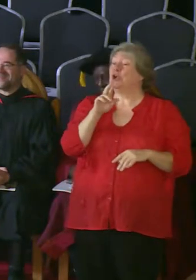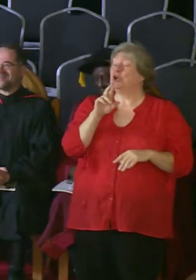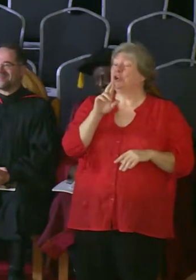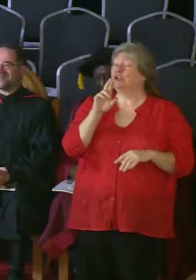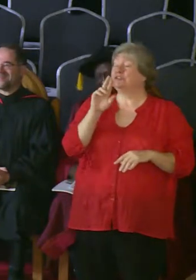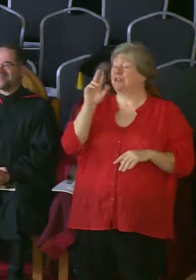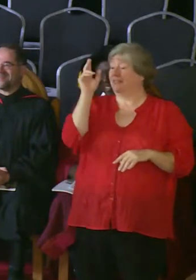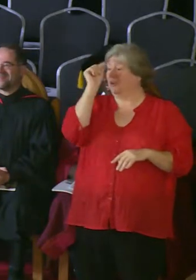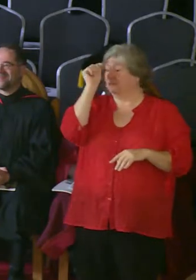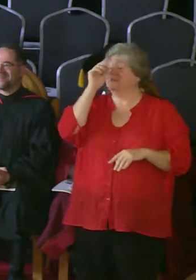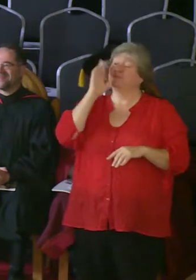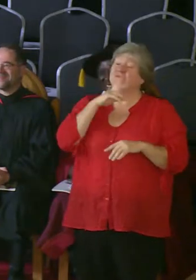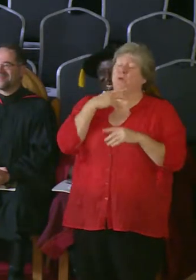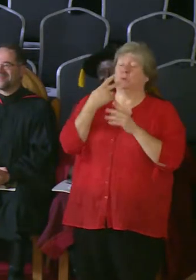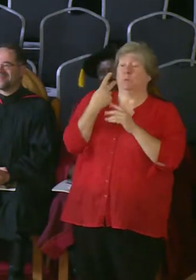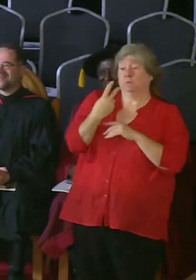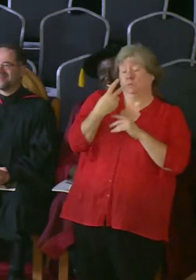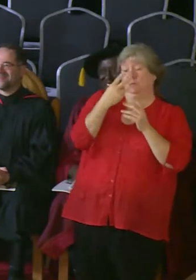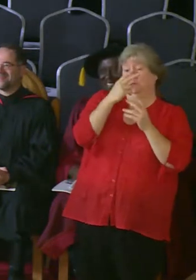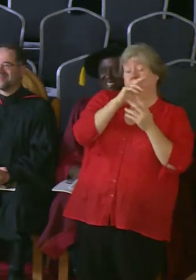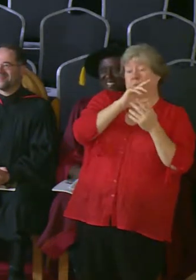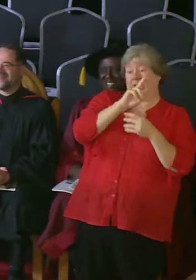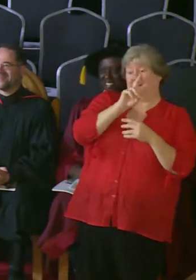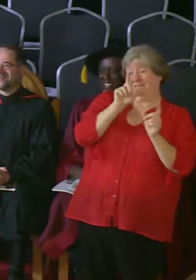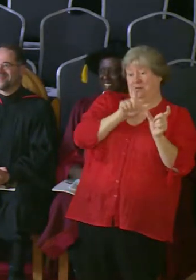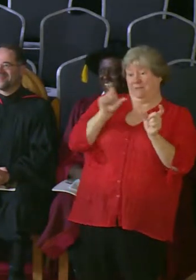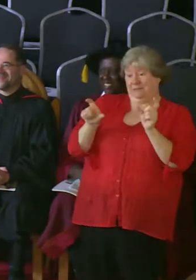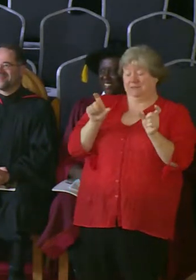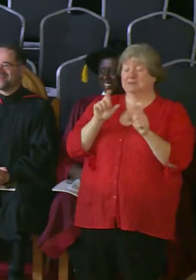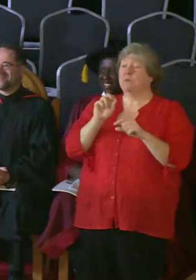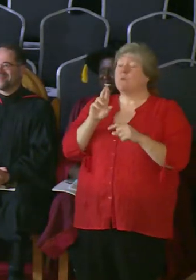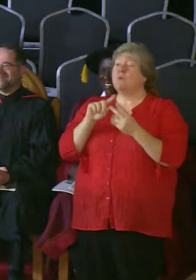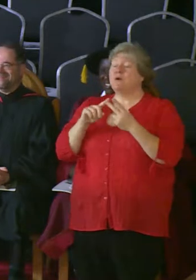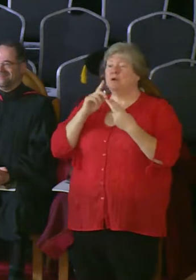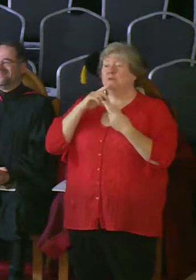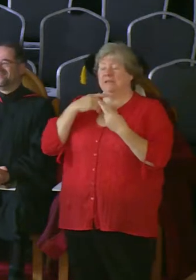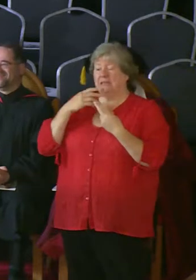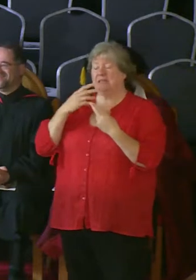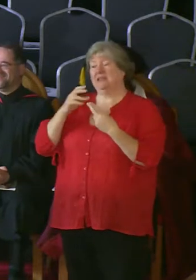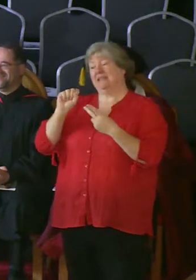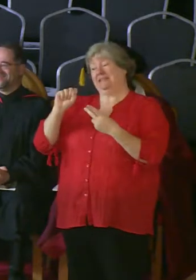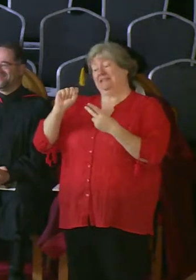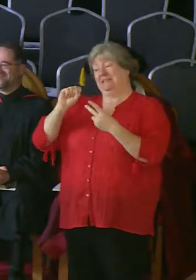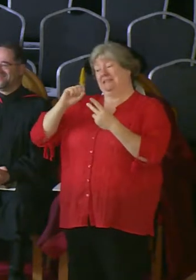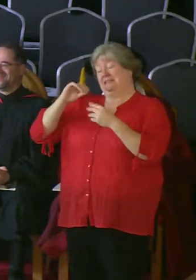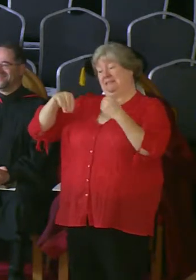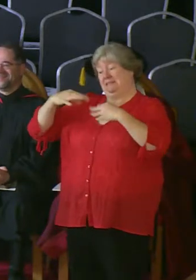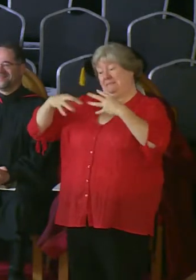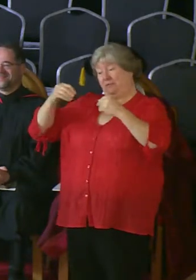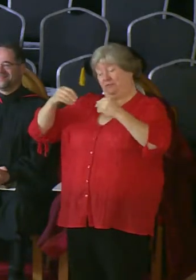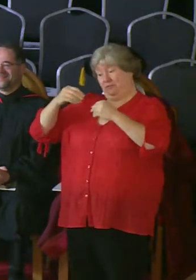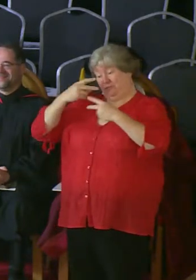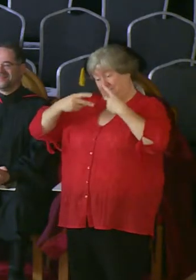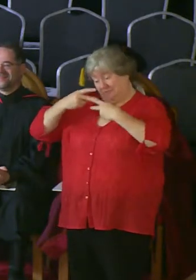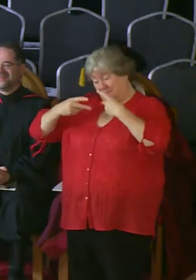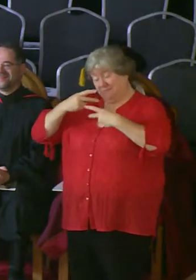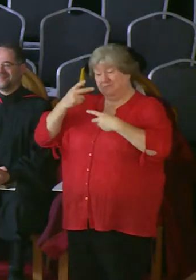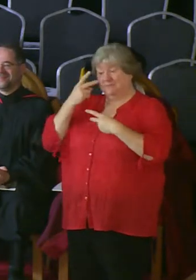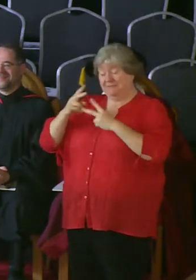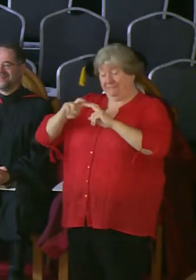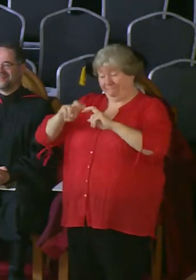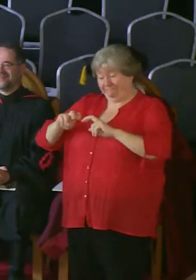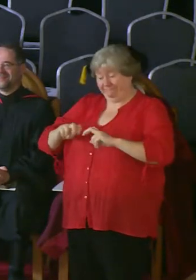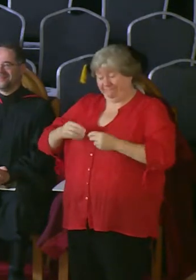two variables, or how to use vibrational spectroscopy to identify chemical compounds, or how to solve the